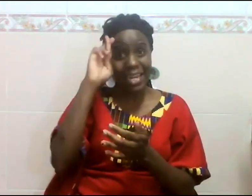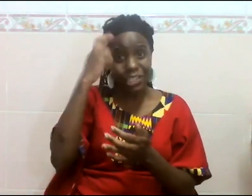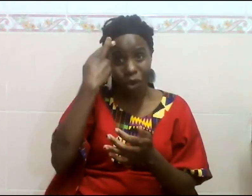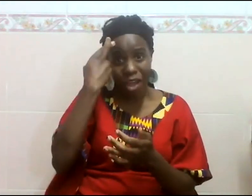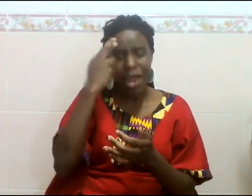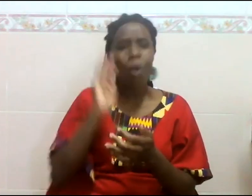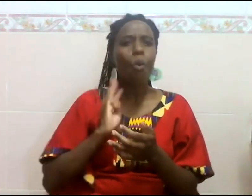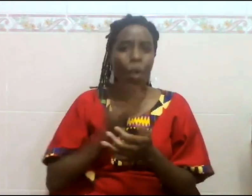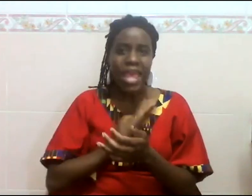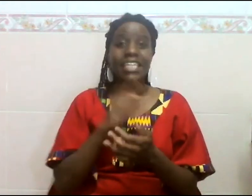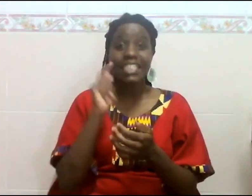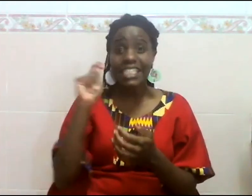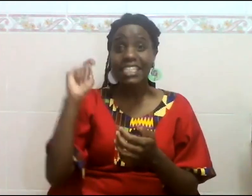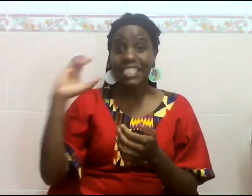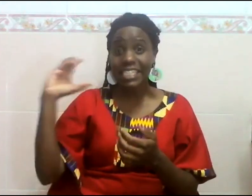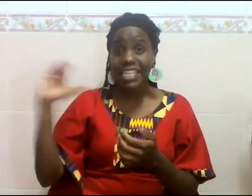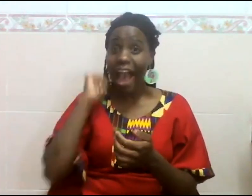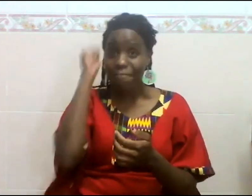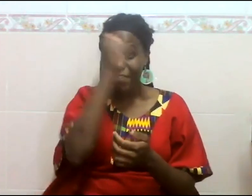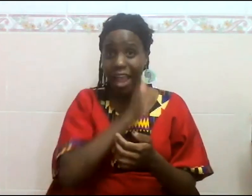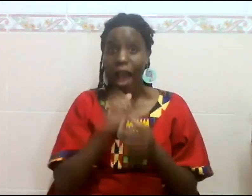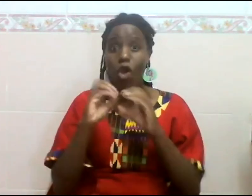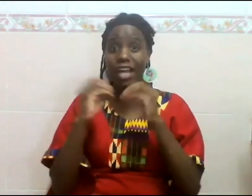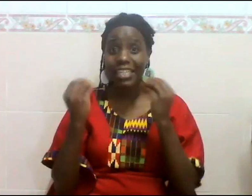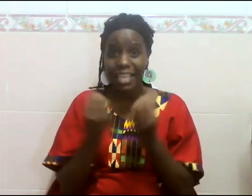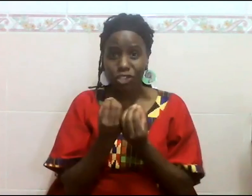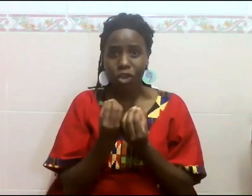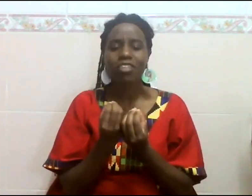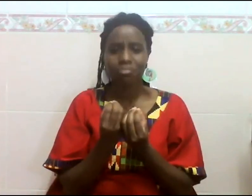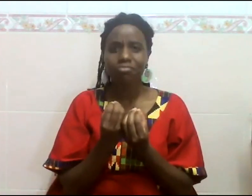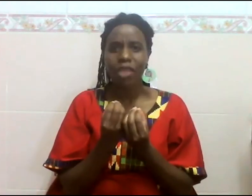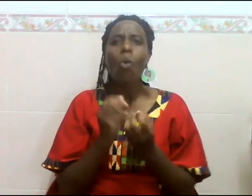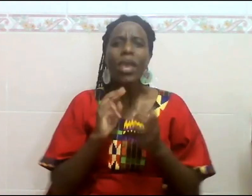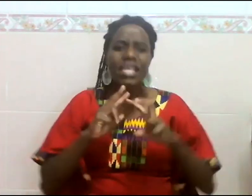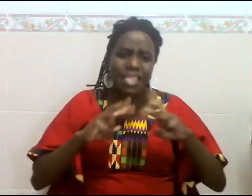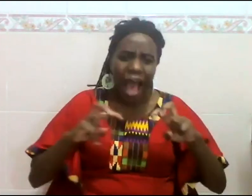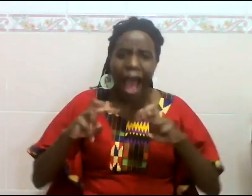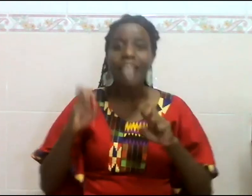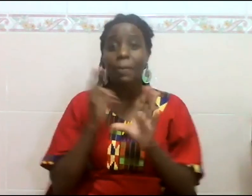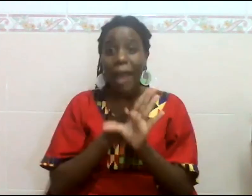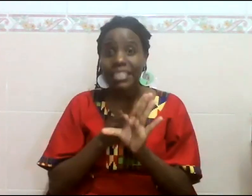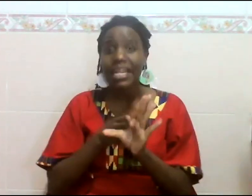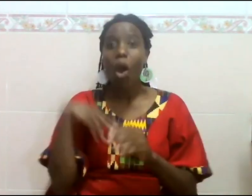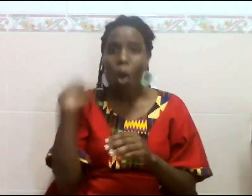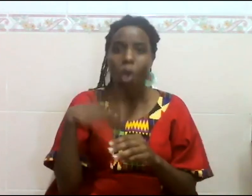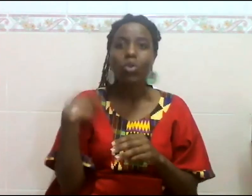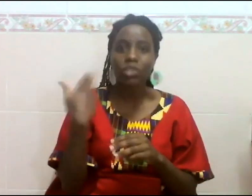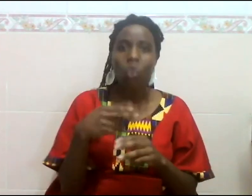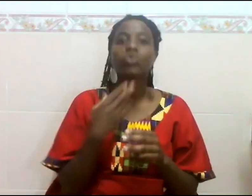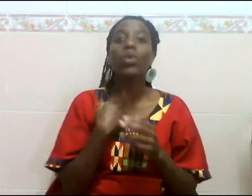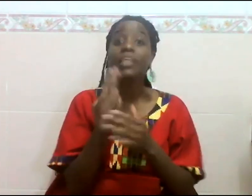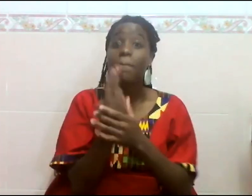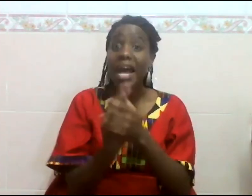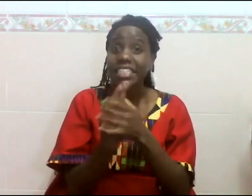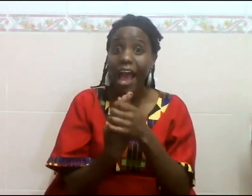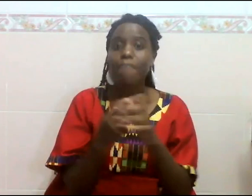center, when we are looking at possible partners to work with in the continent, when we're looking at partners from the global north, we